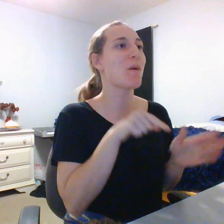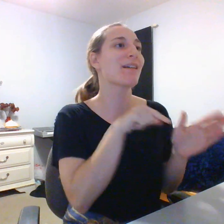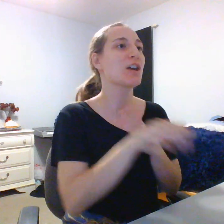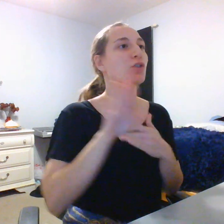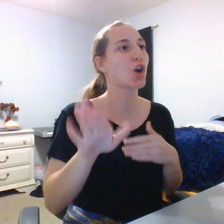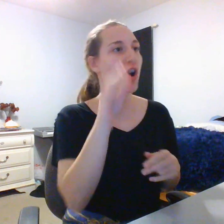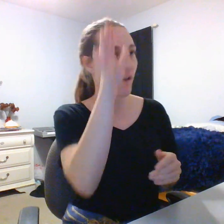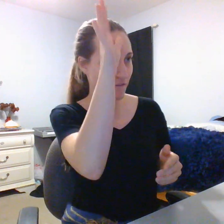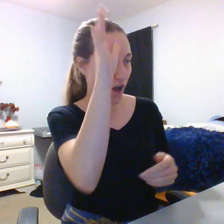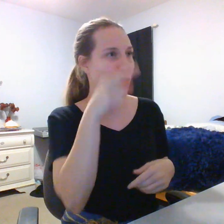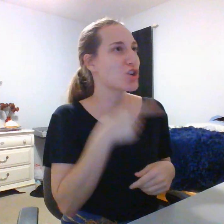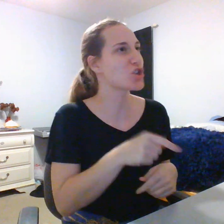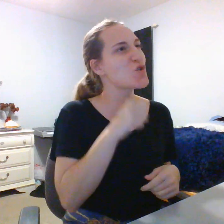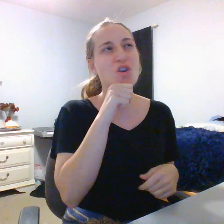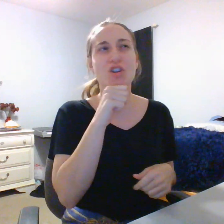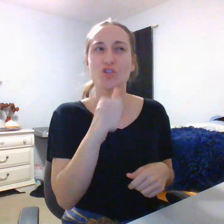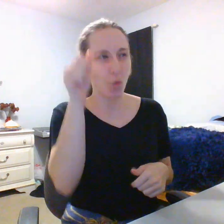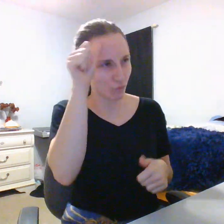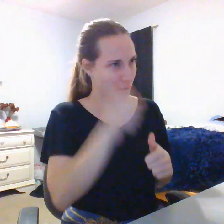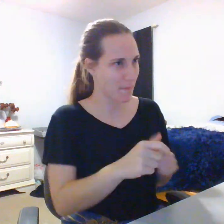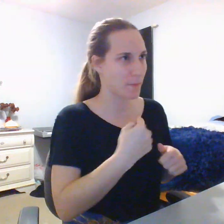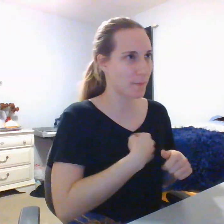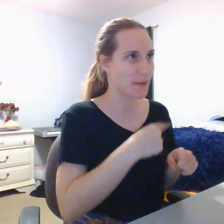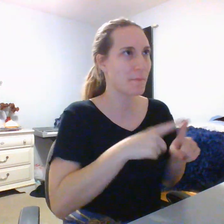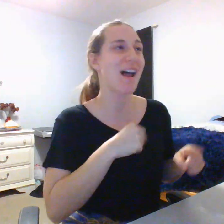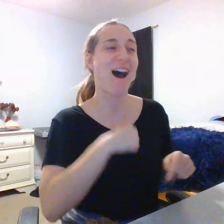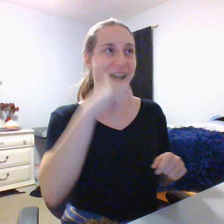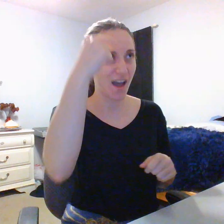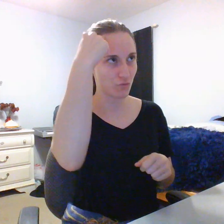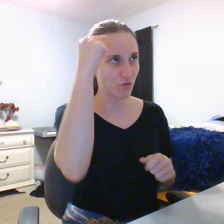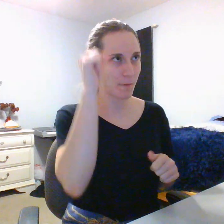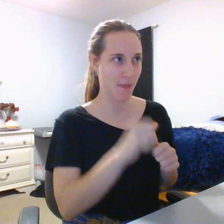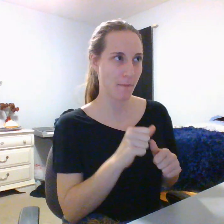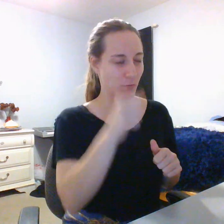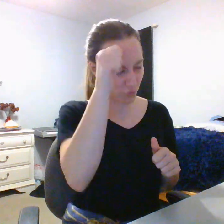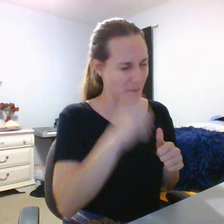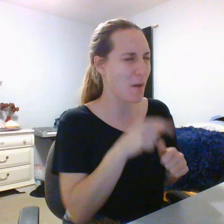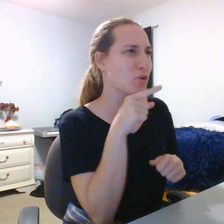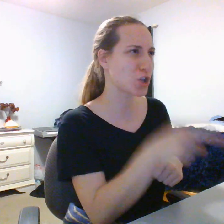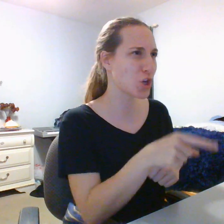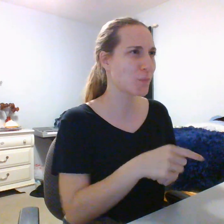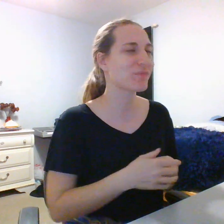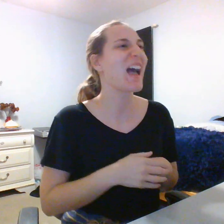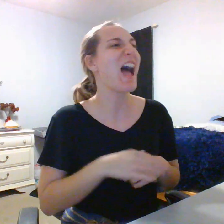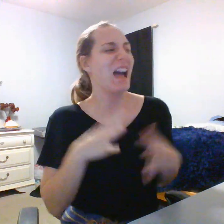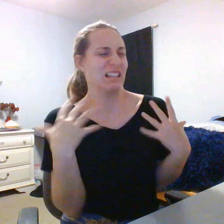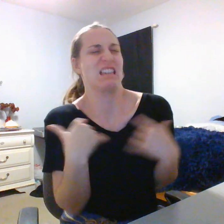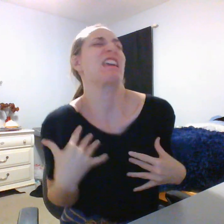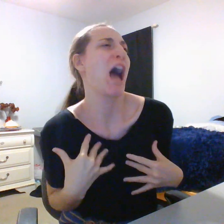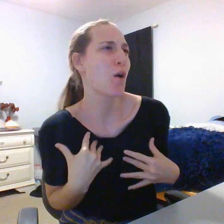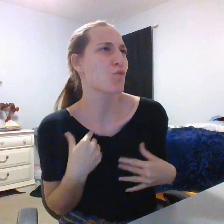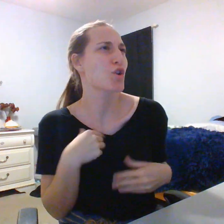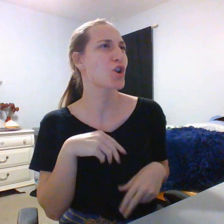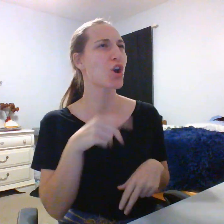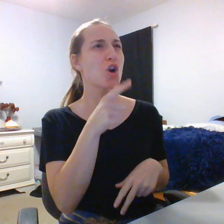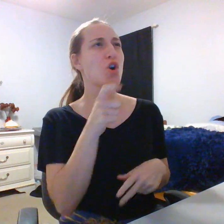don't remember me, but I remember you. As the coward who stood over my dying